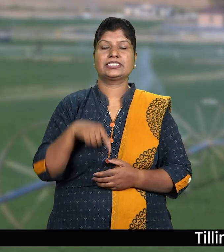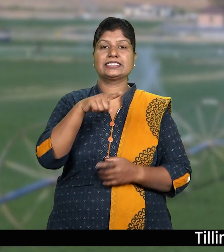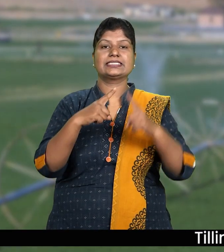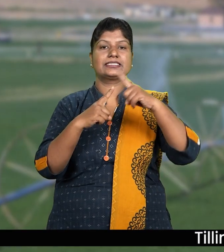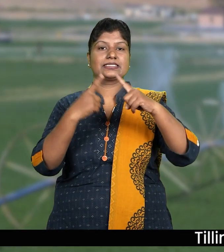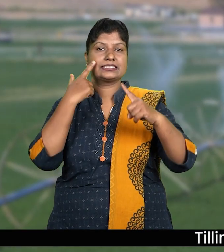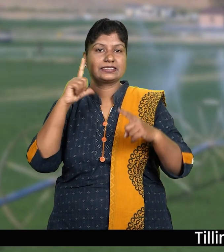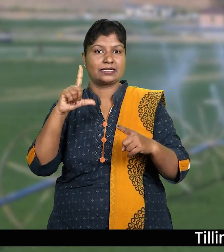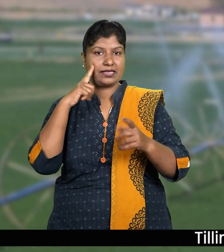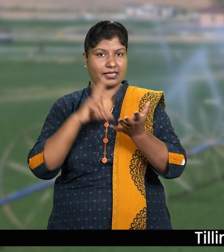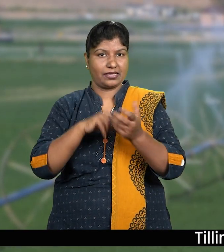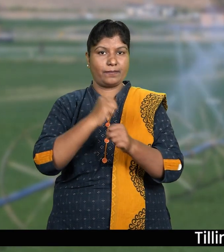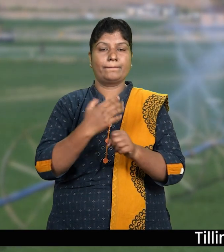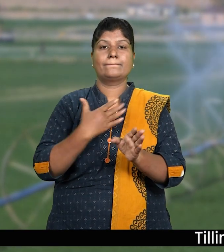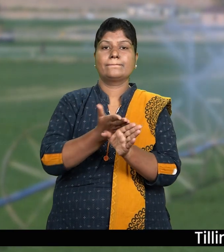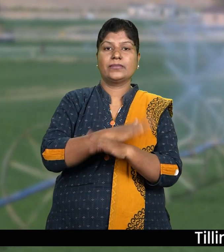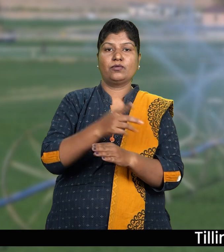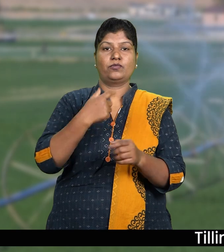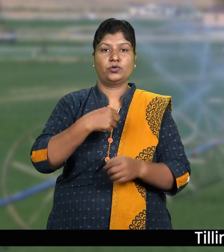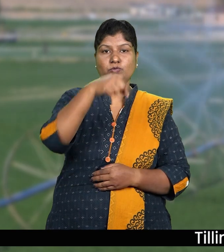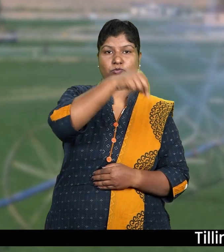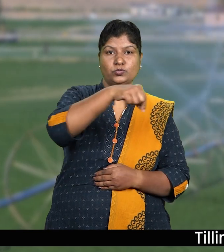Tilling before sowing of crops